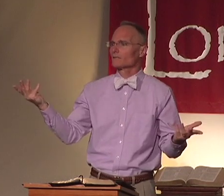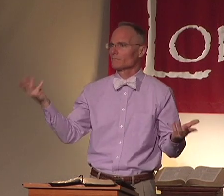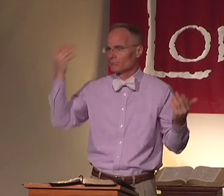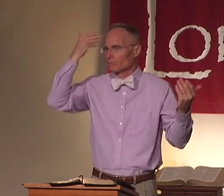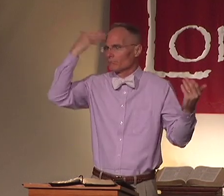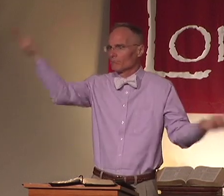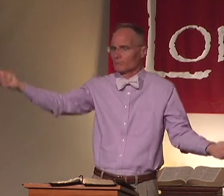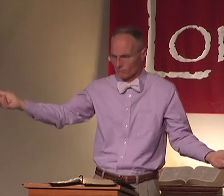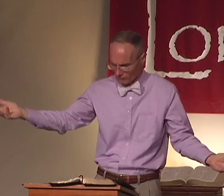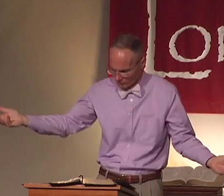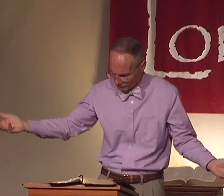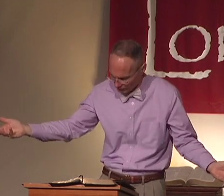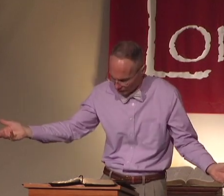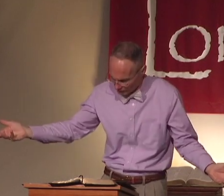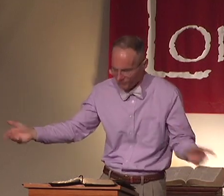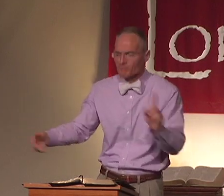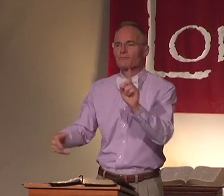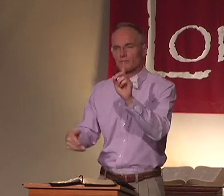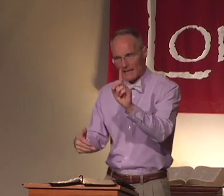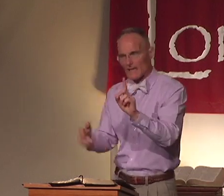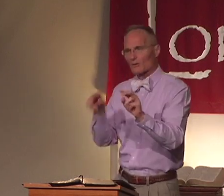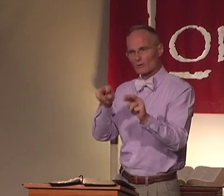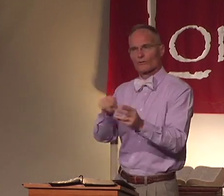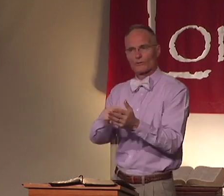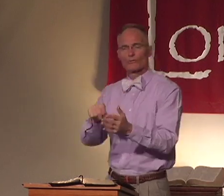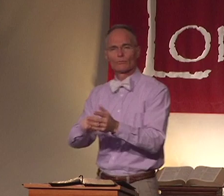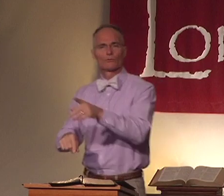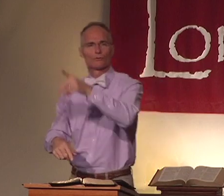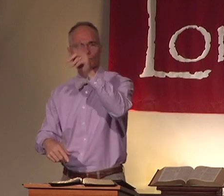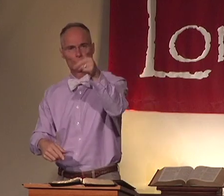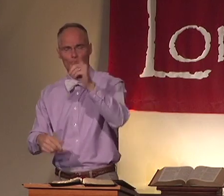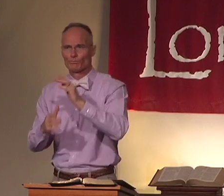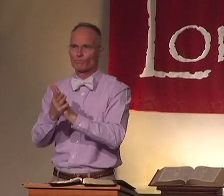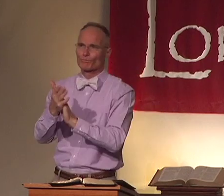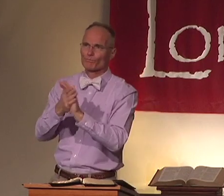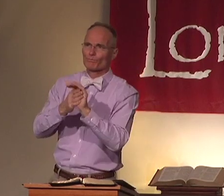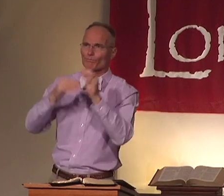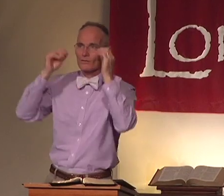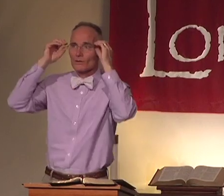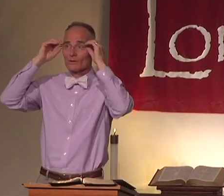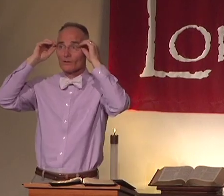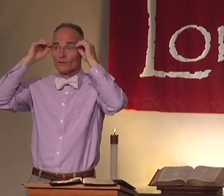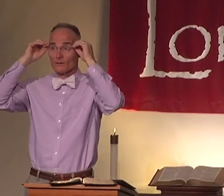Meaning, what's going to happen next? They didn't know. Now, if you look at scripture,